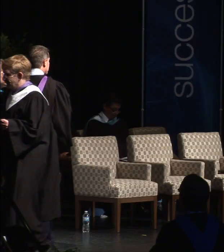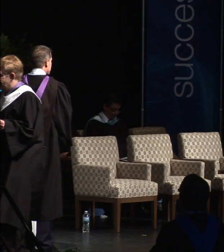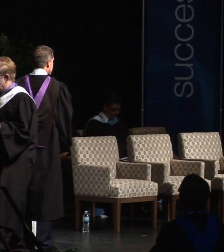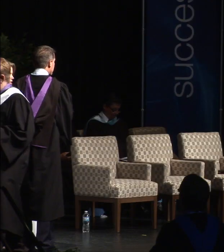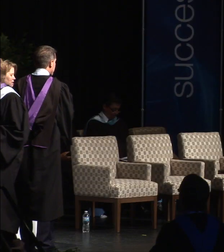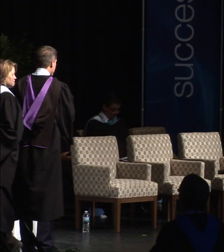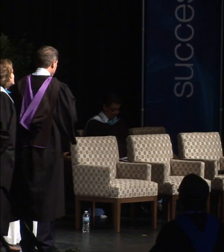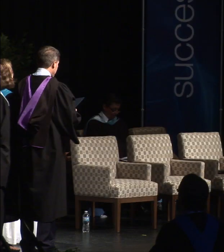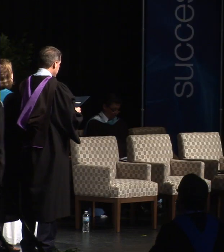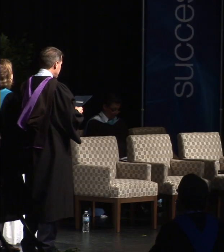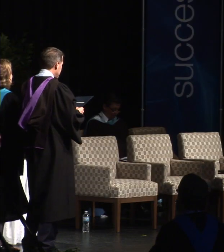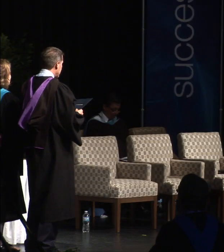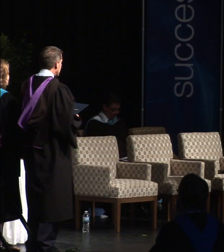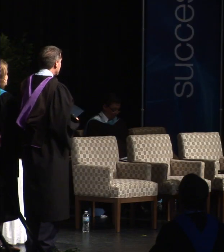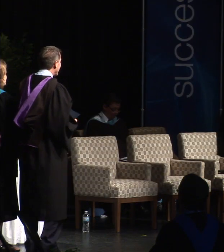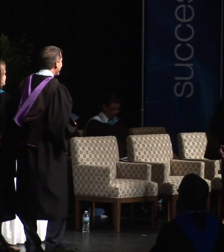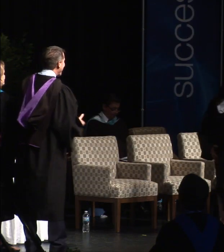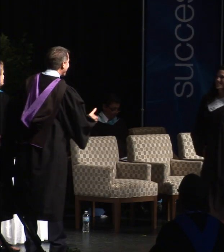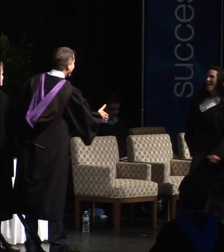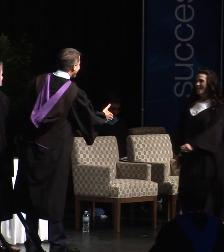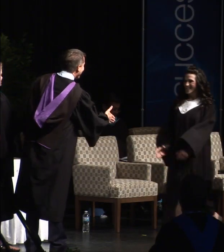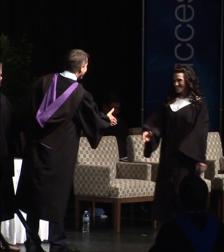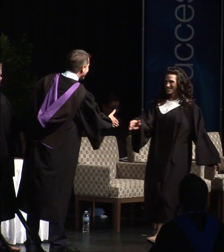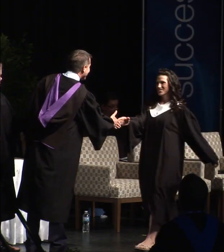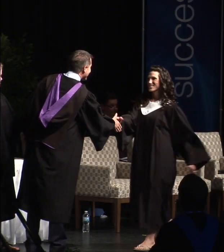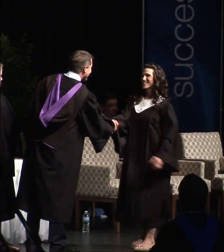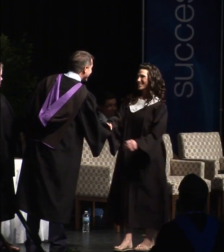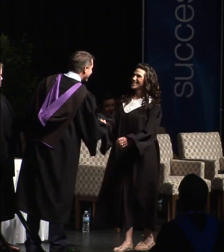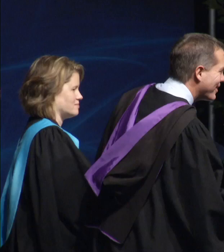Megan Rosalie Woodburn.